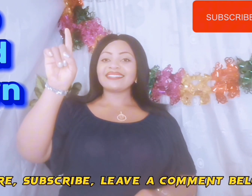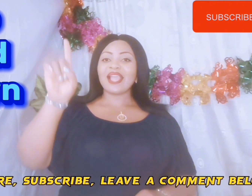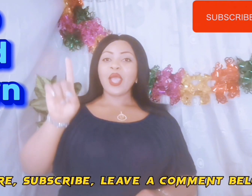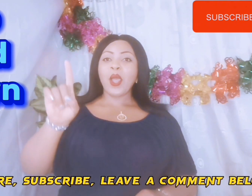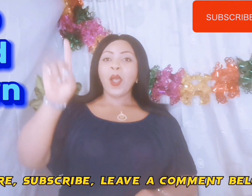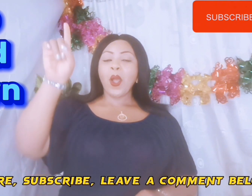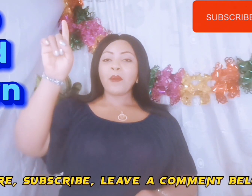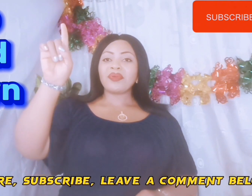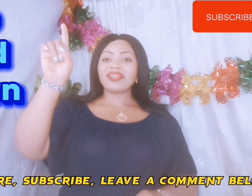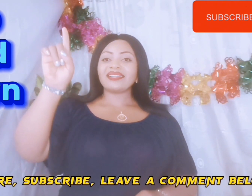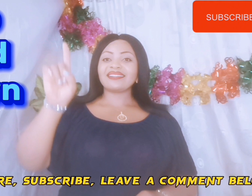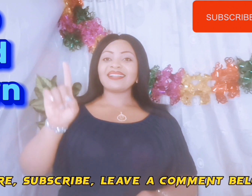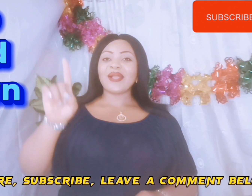up,